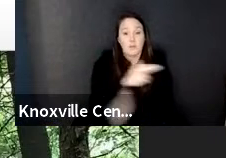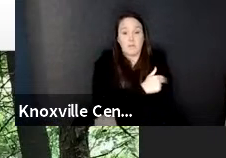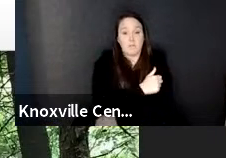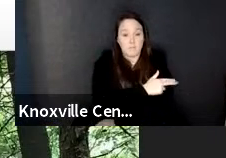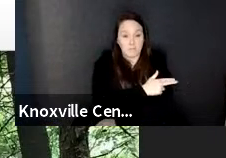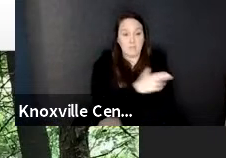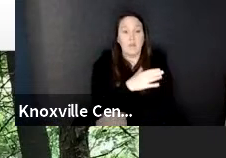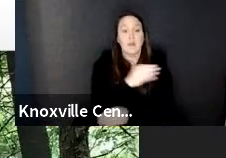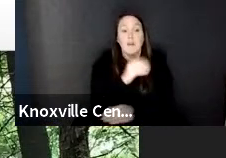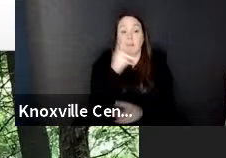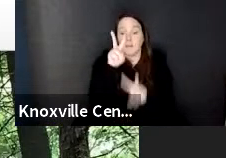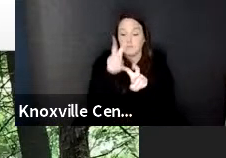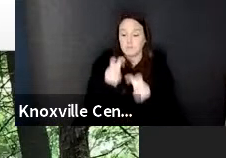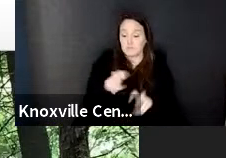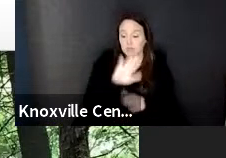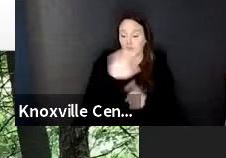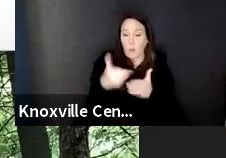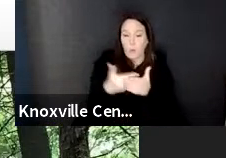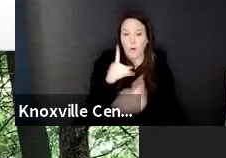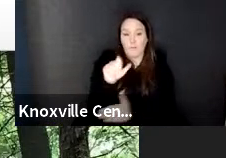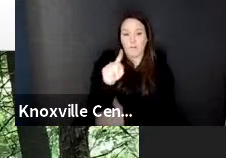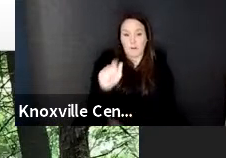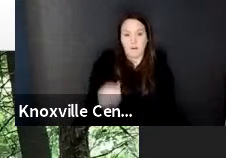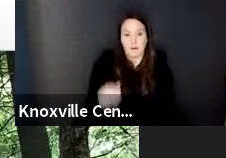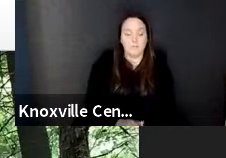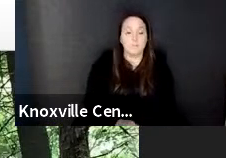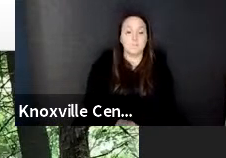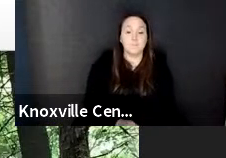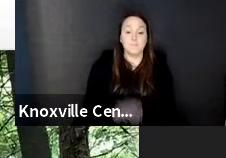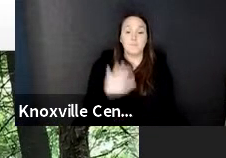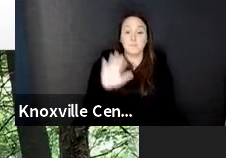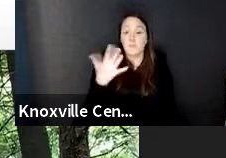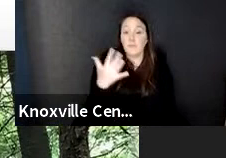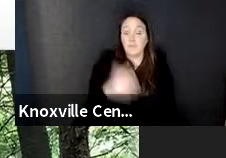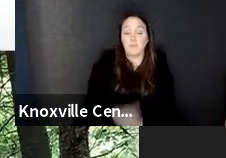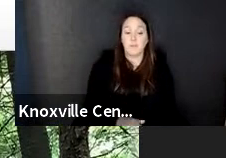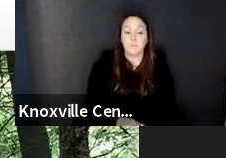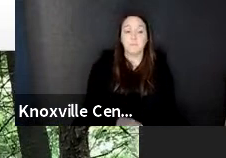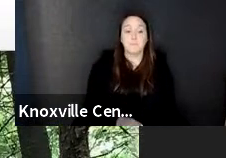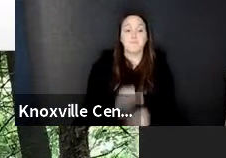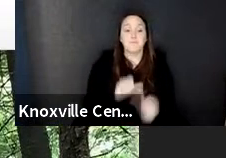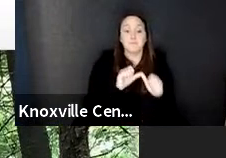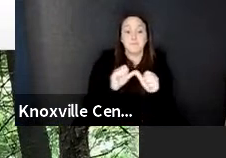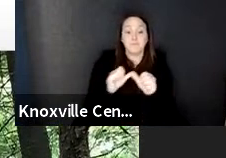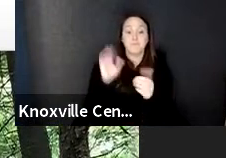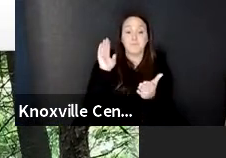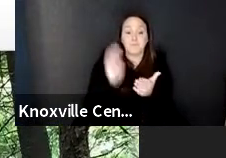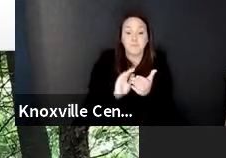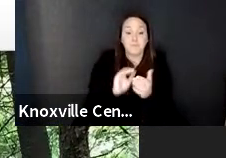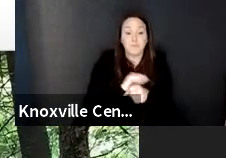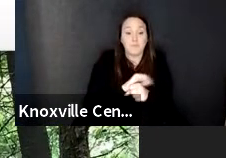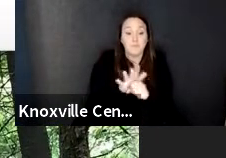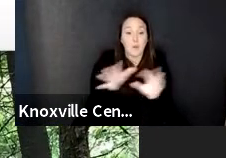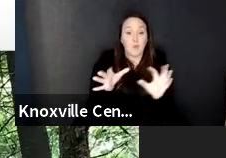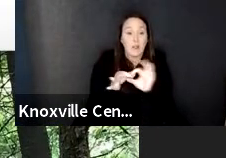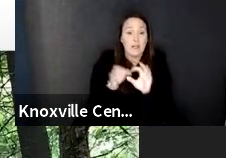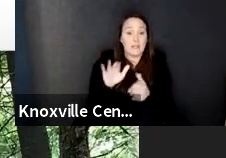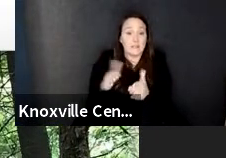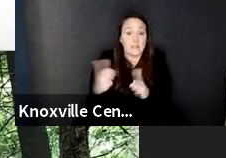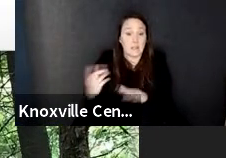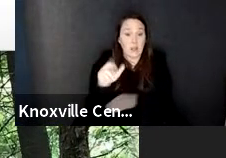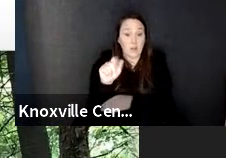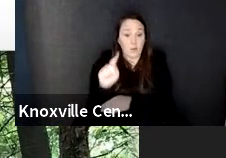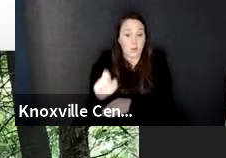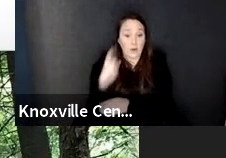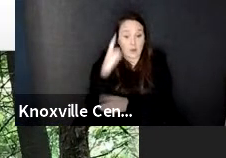of the data into consideration. Our fifth benchmark, sustained or decreased COVID-19 related death rate